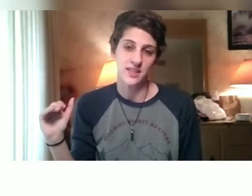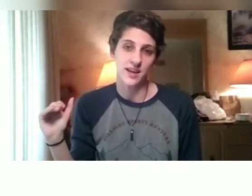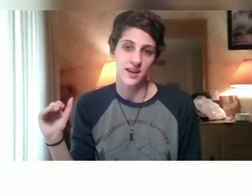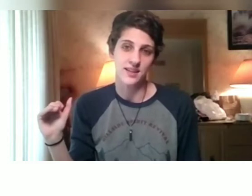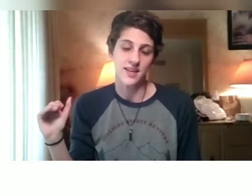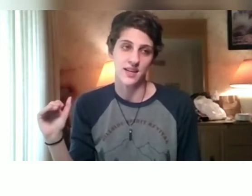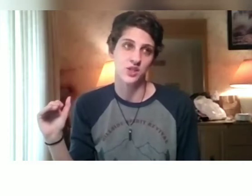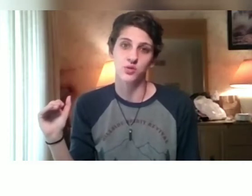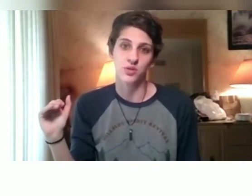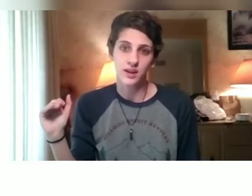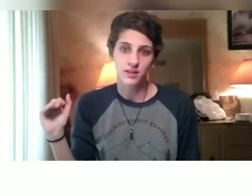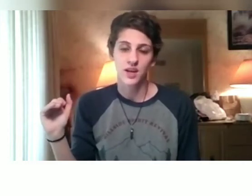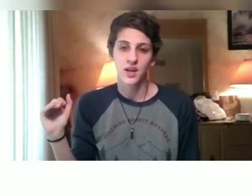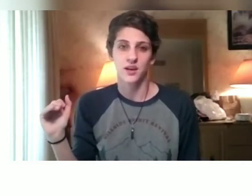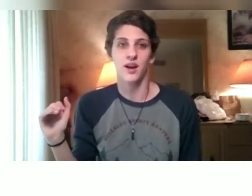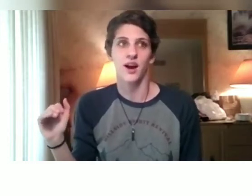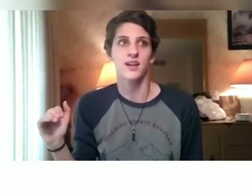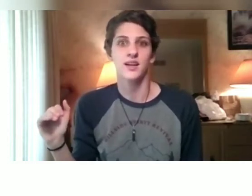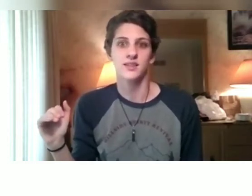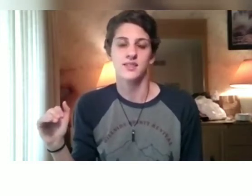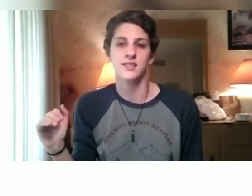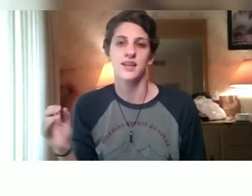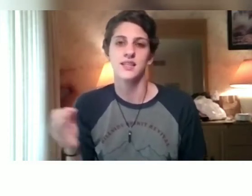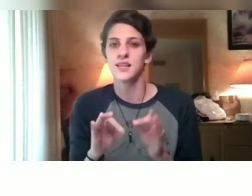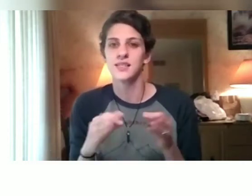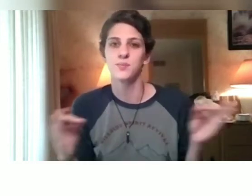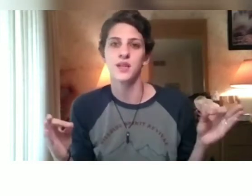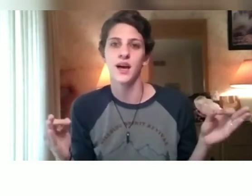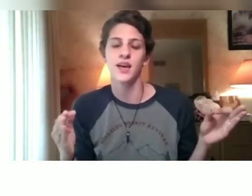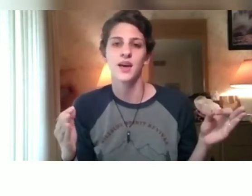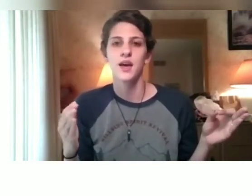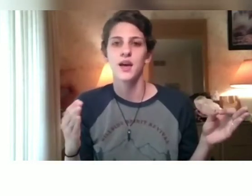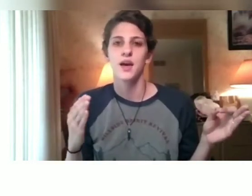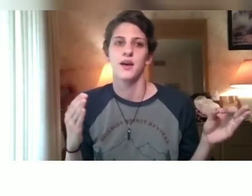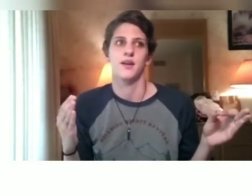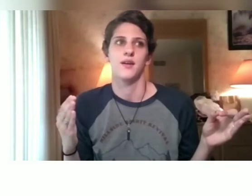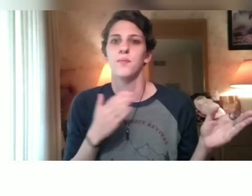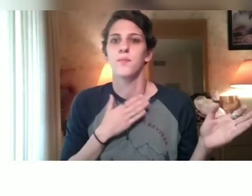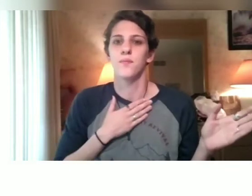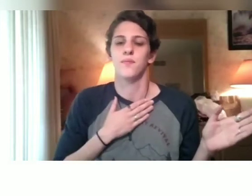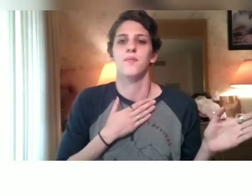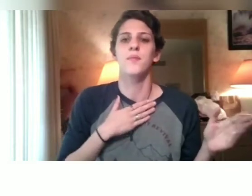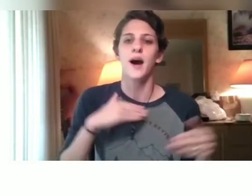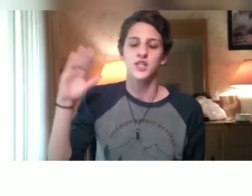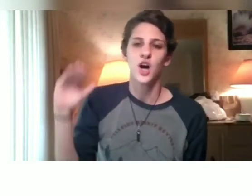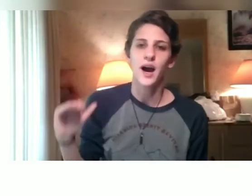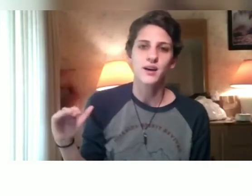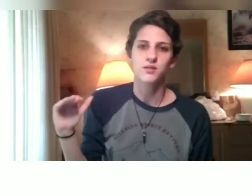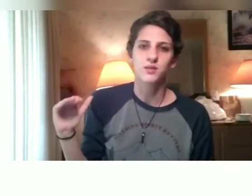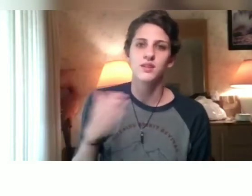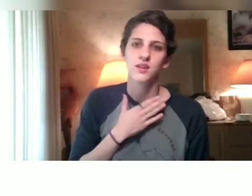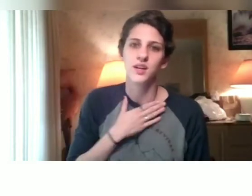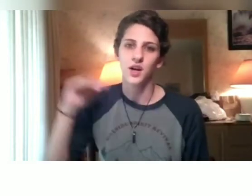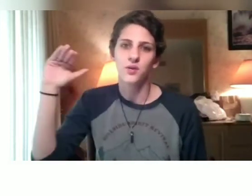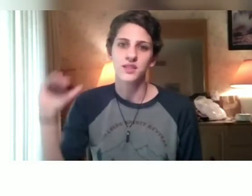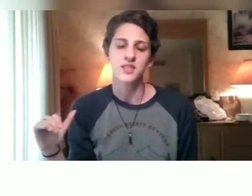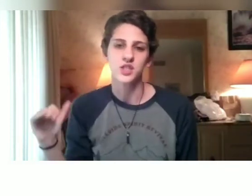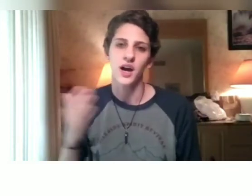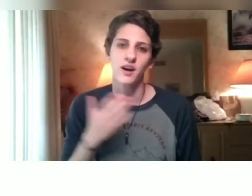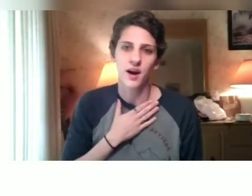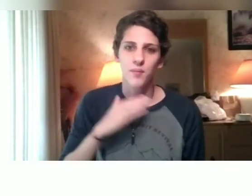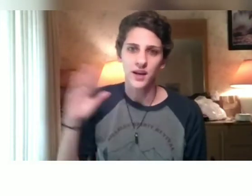It's just like a contextual thing. You're not gonna, in a sentence, be like, my child. They're gonna know